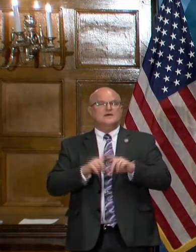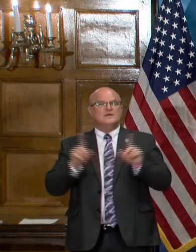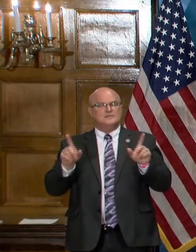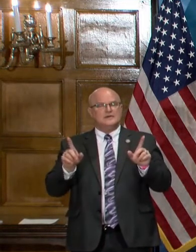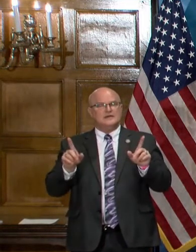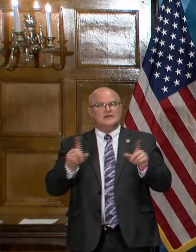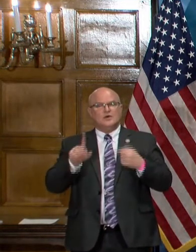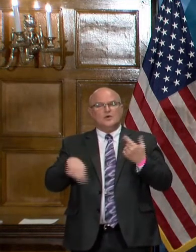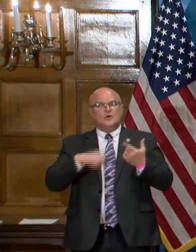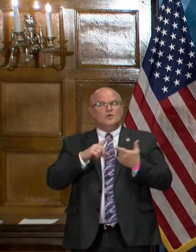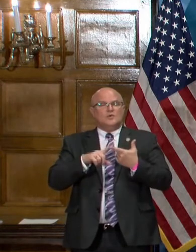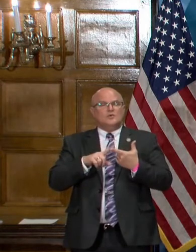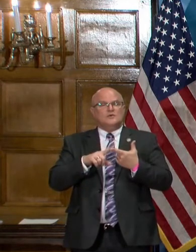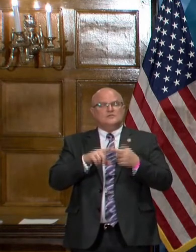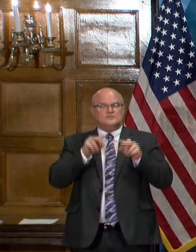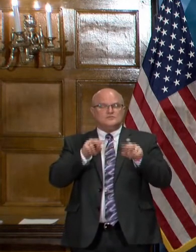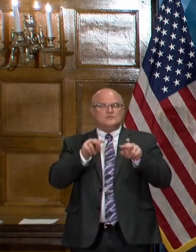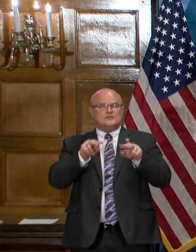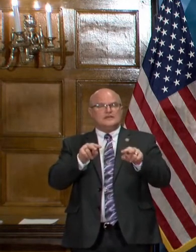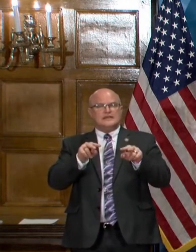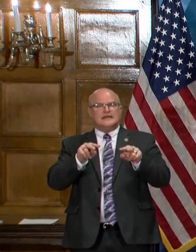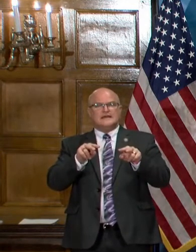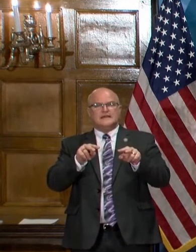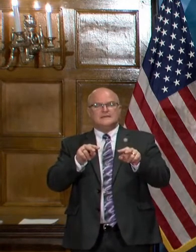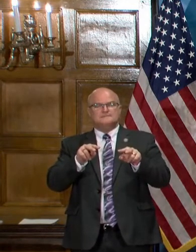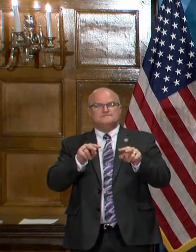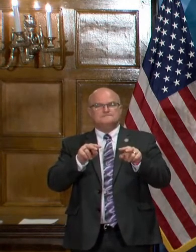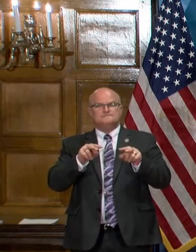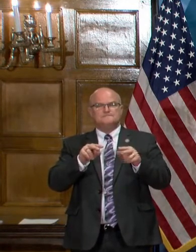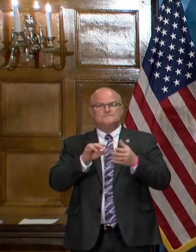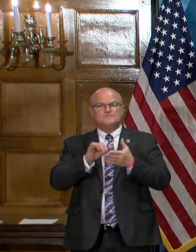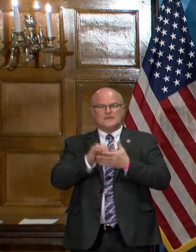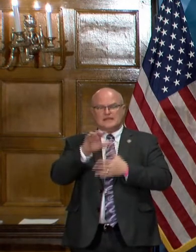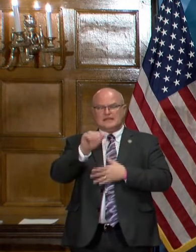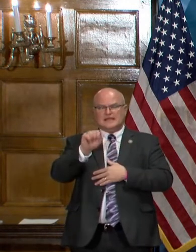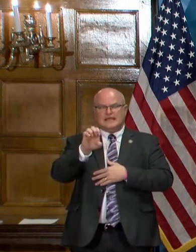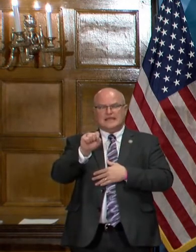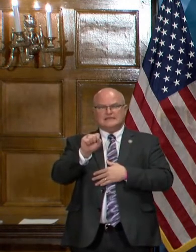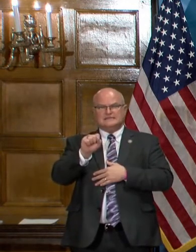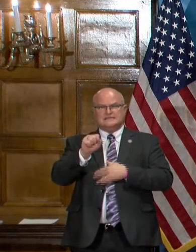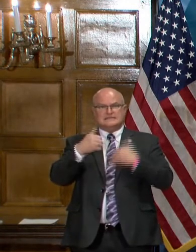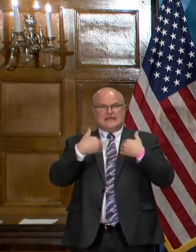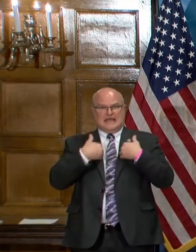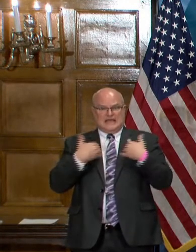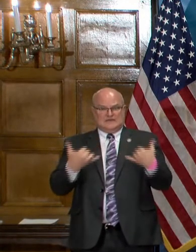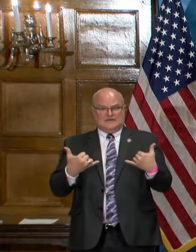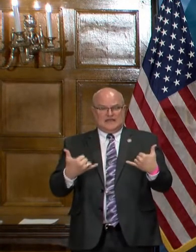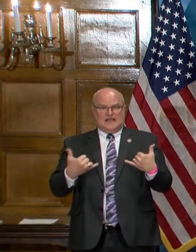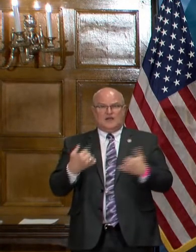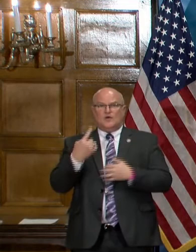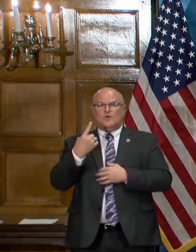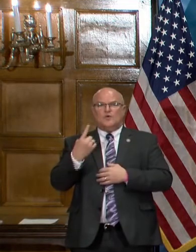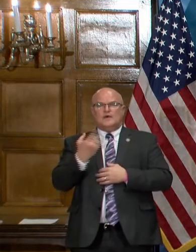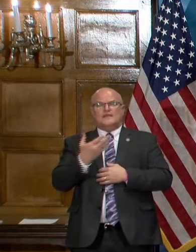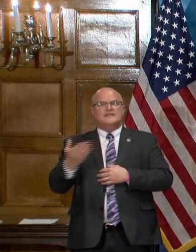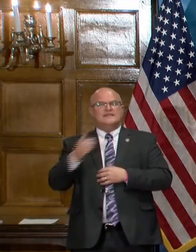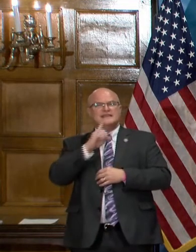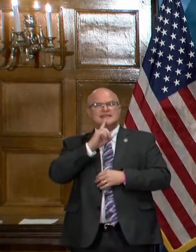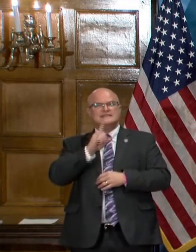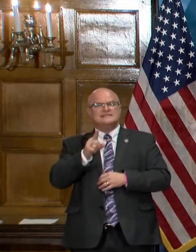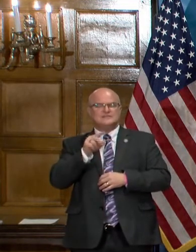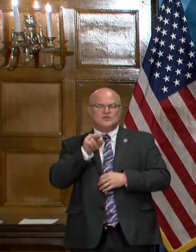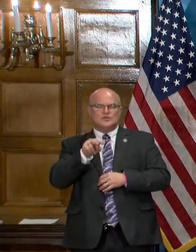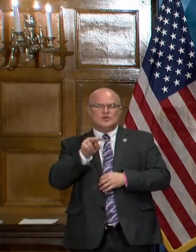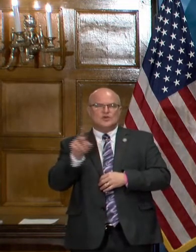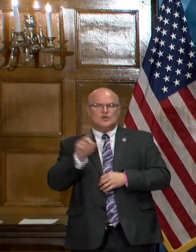And whenever you look at the cases that we have now, one of the benchmarks is to